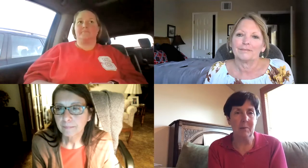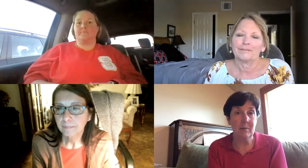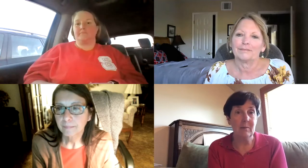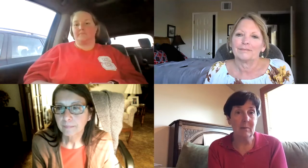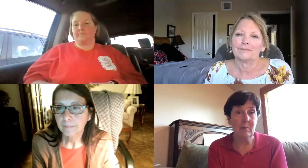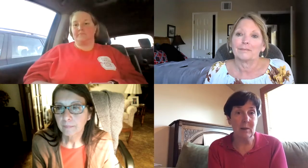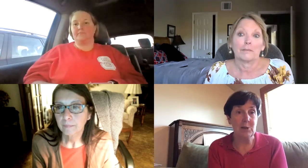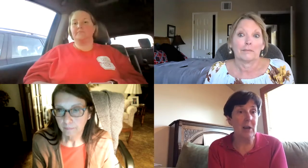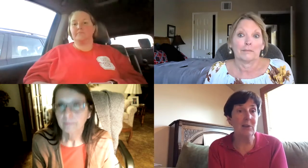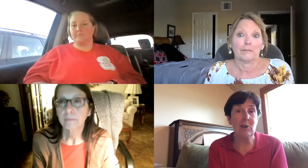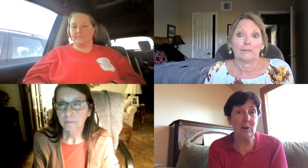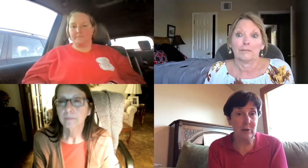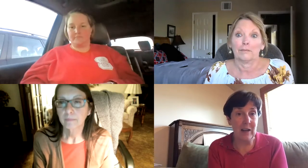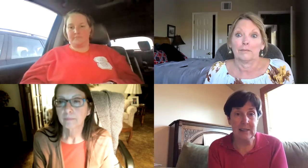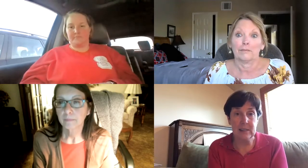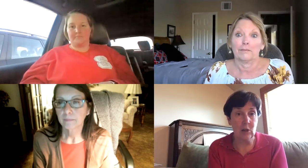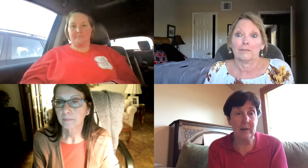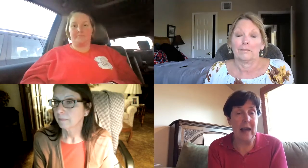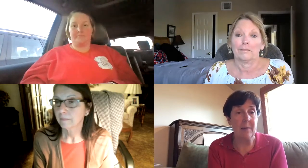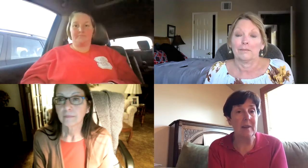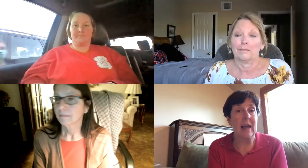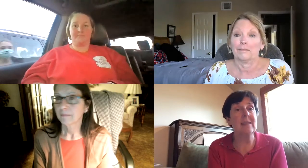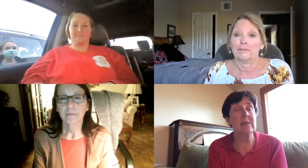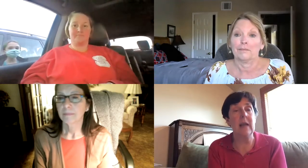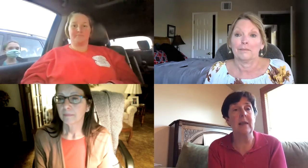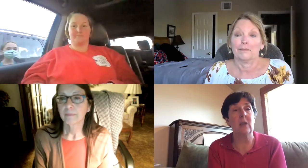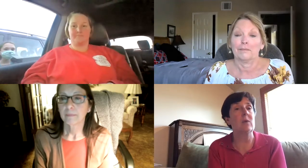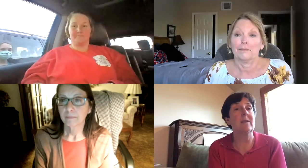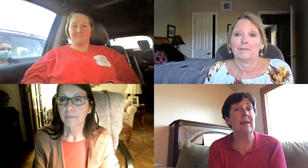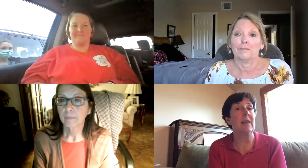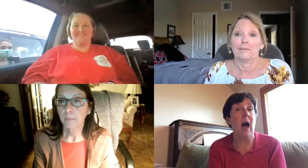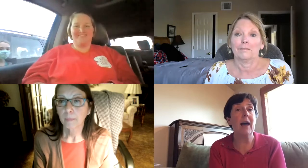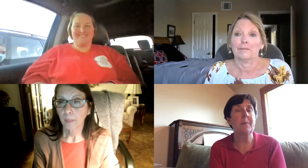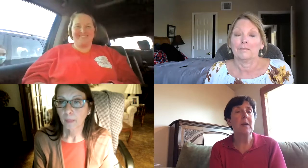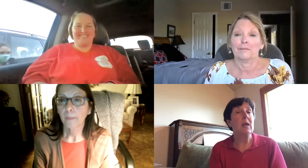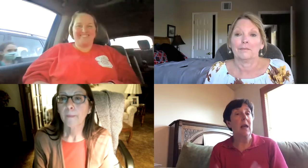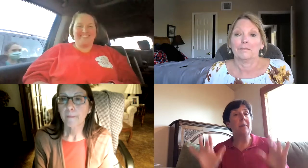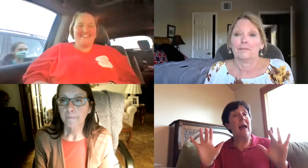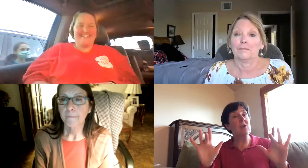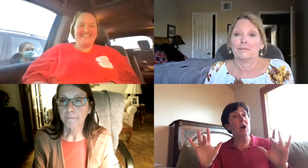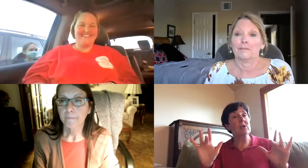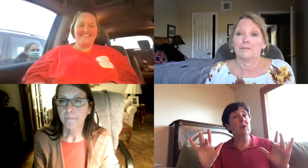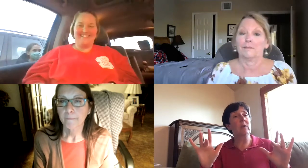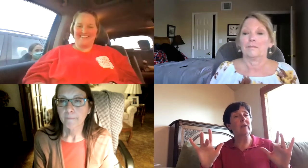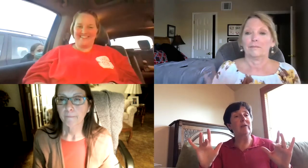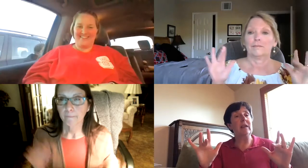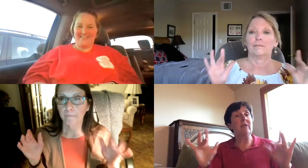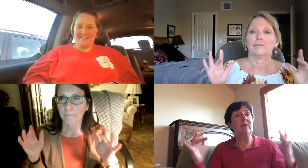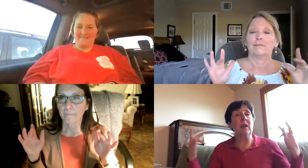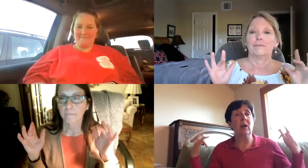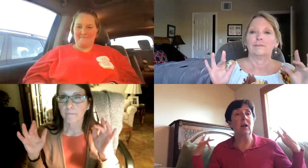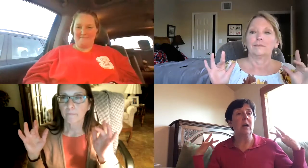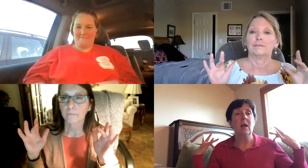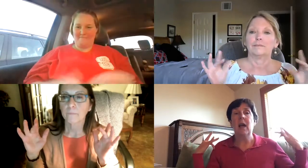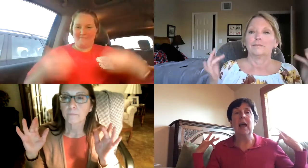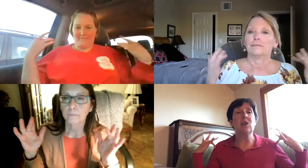problem, which I don't know if you guys learned that, but that's a sign that you will see a lot. And that's also with the feeling